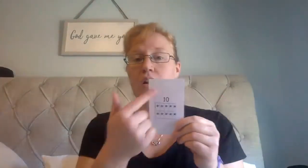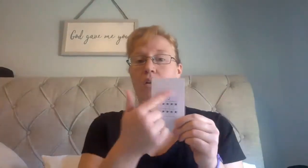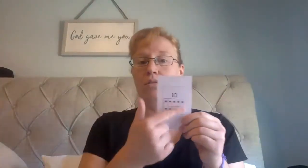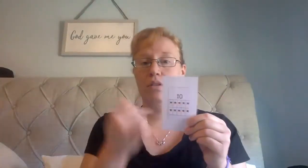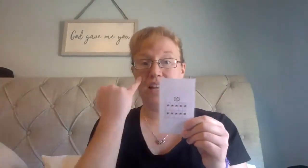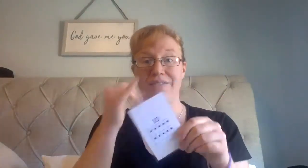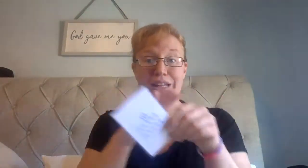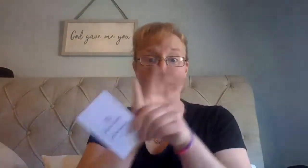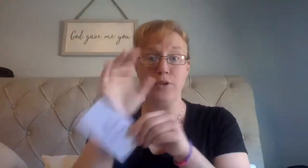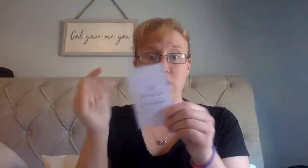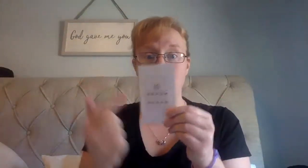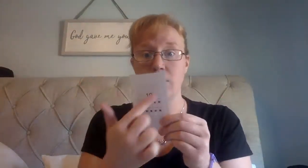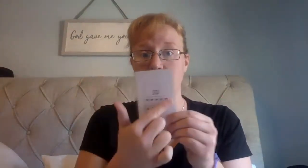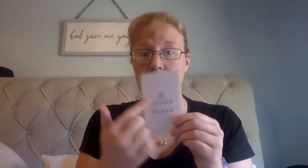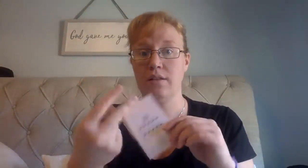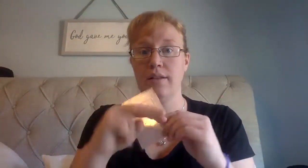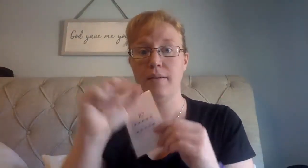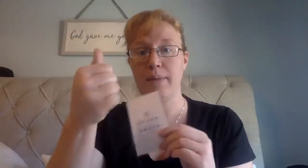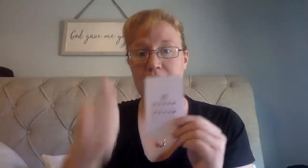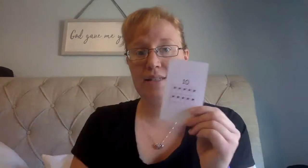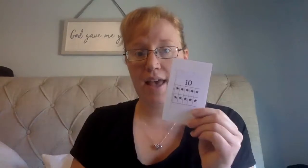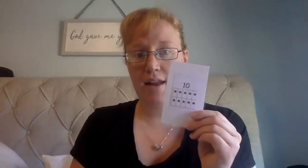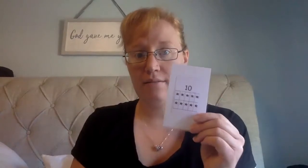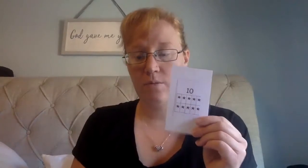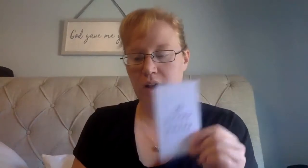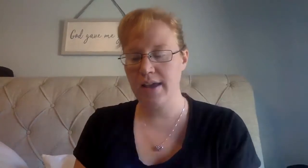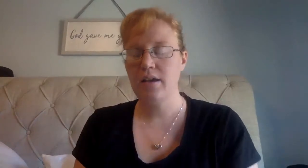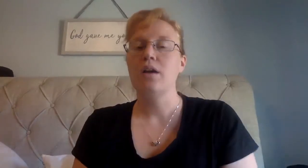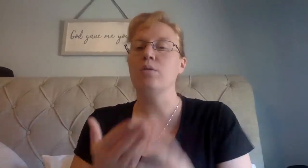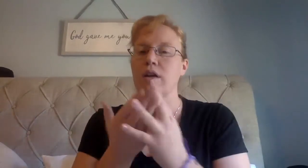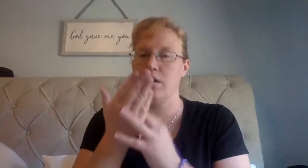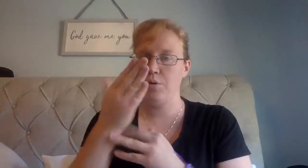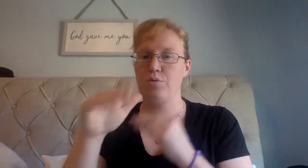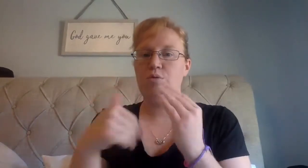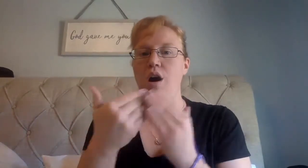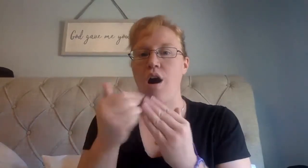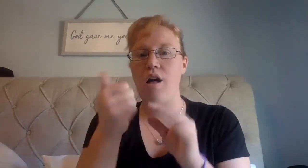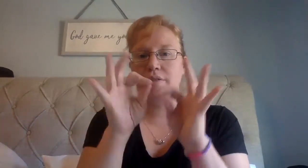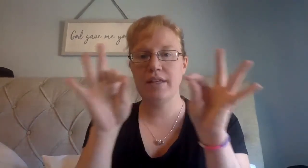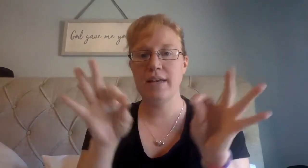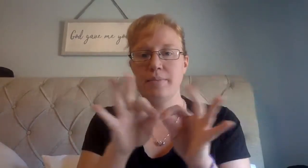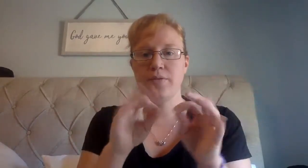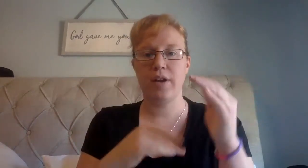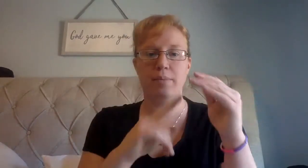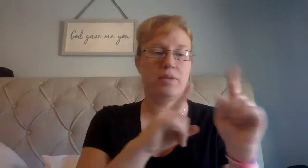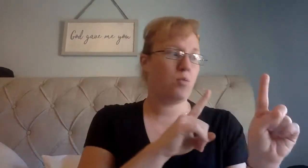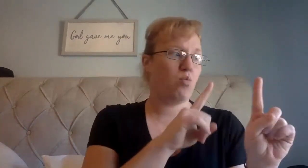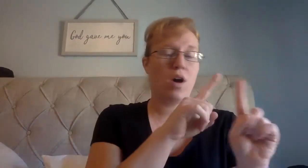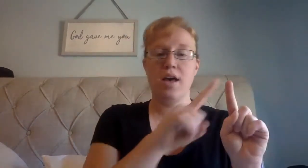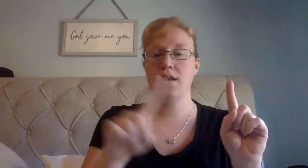so if it's full, means 10. Okay, we're going to go through all of the tens frames from 1